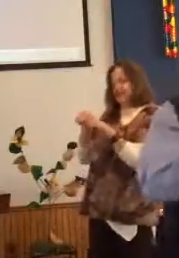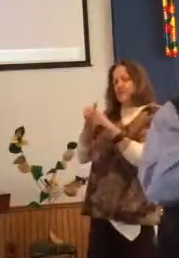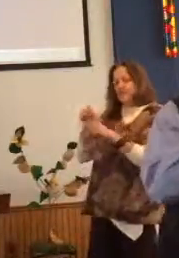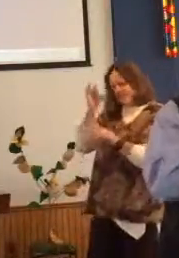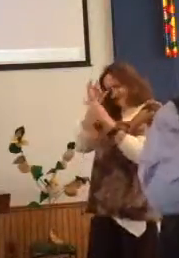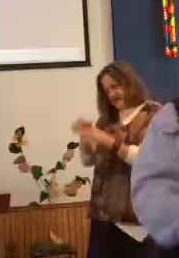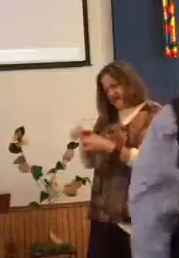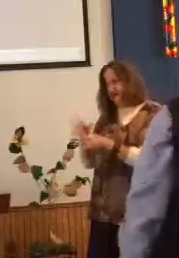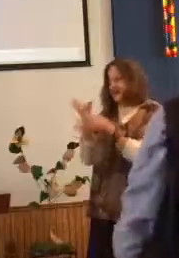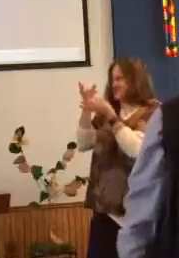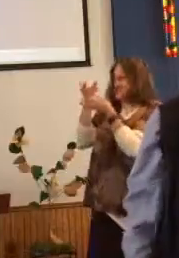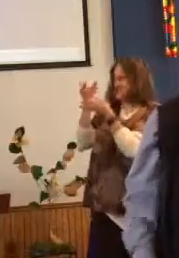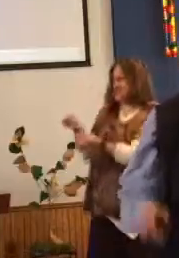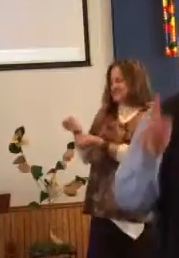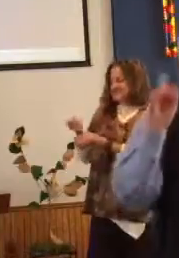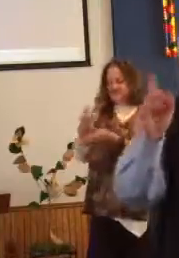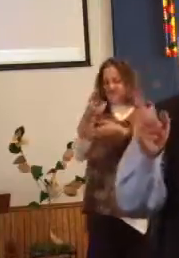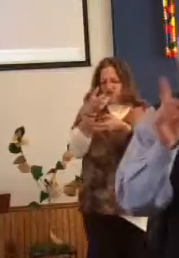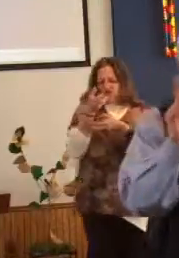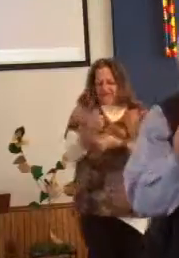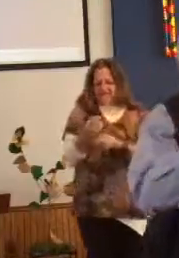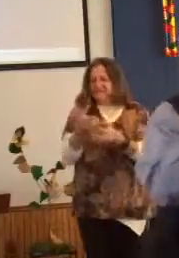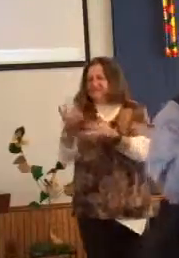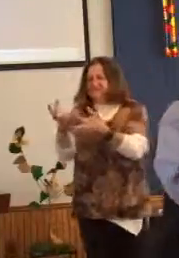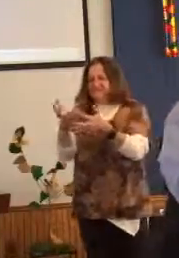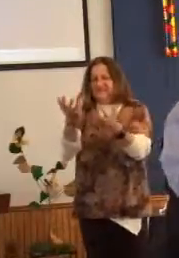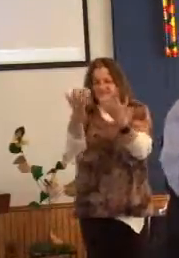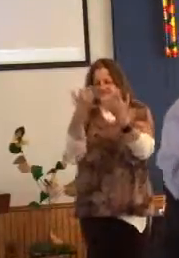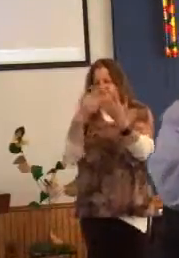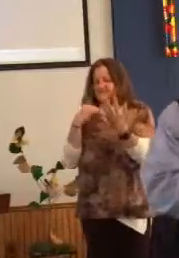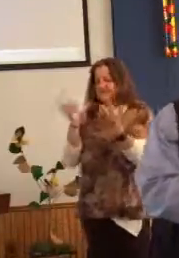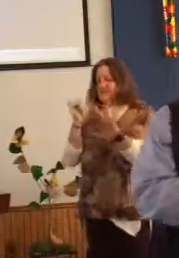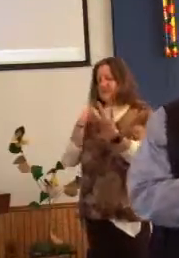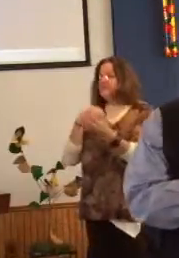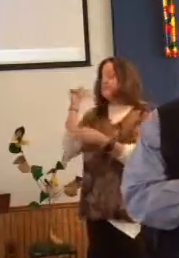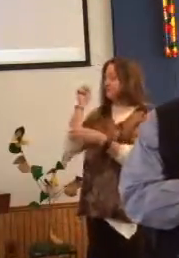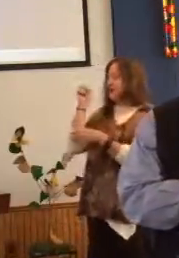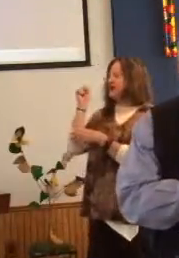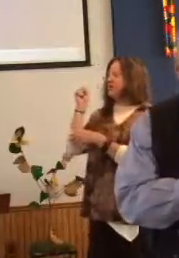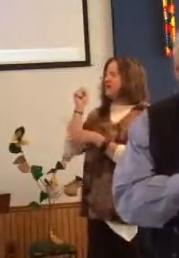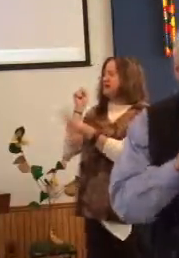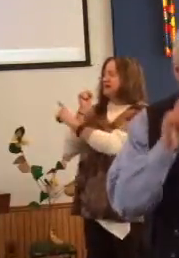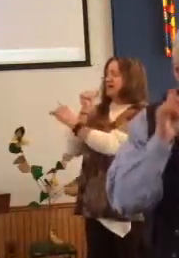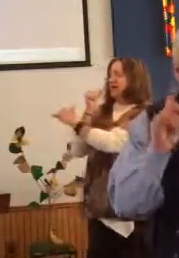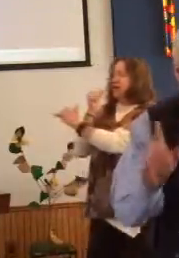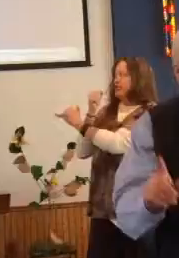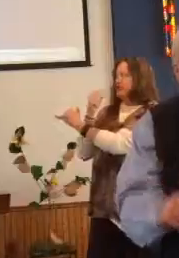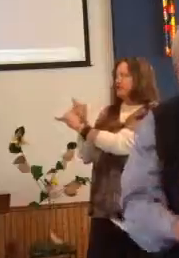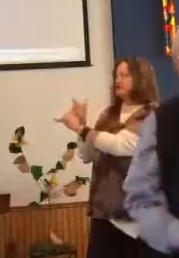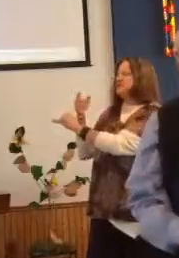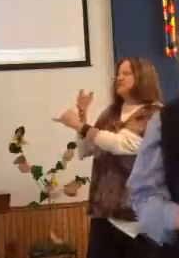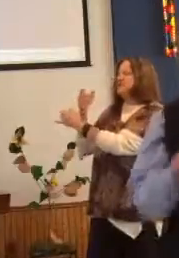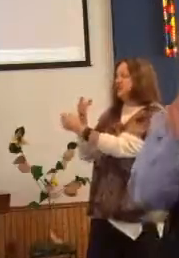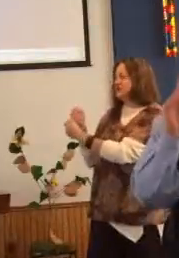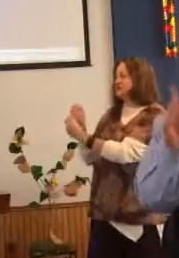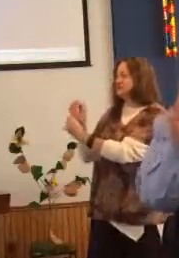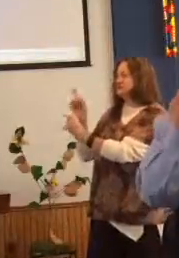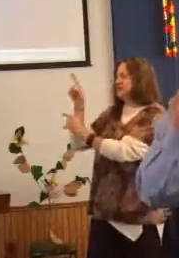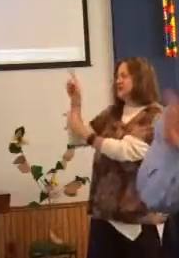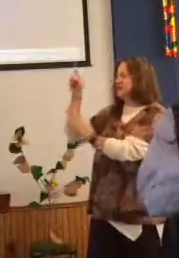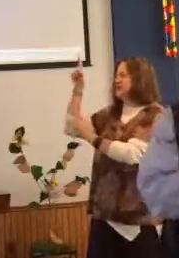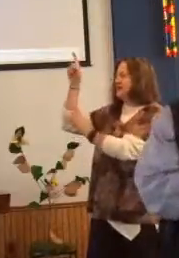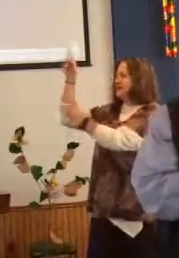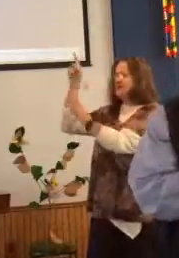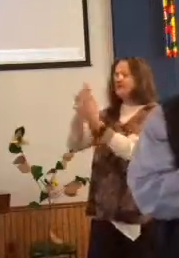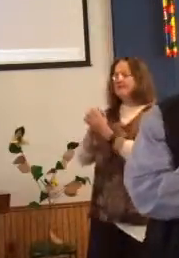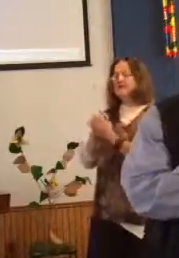to trust the leadership as Stripe trusted Yellow, and as Jesus trusted